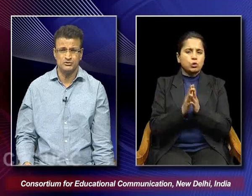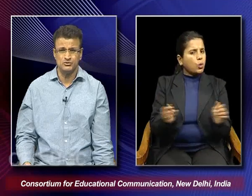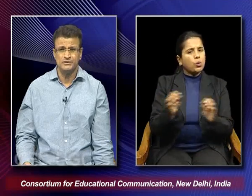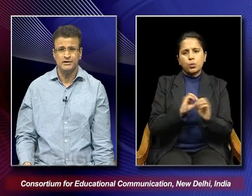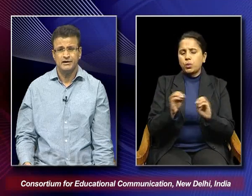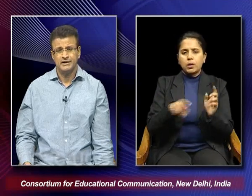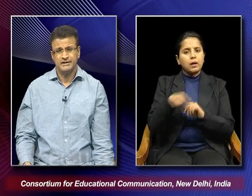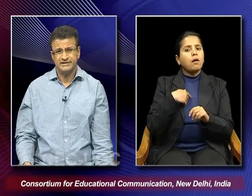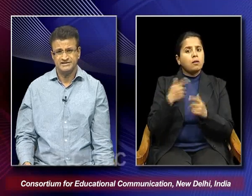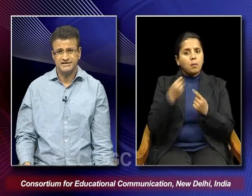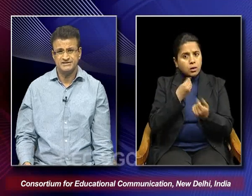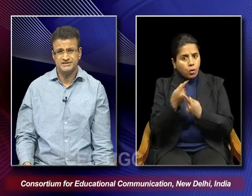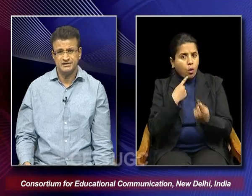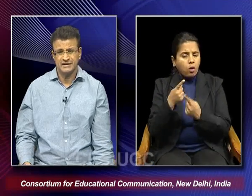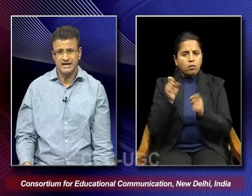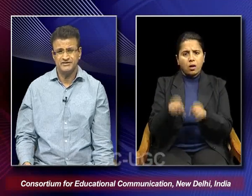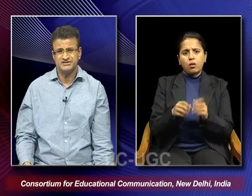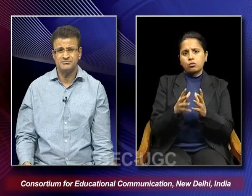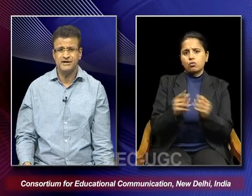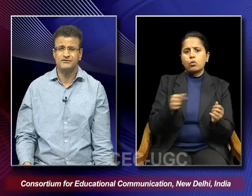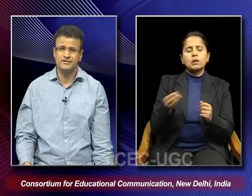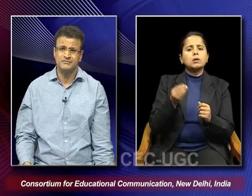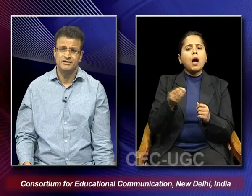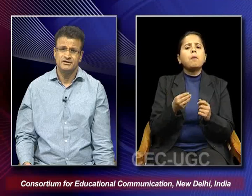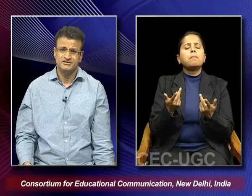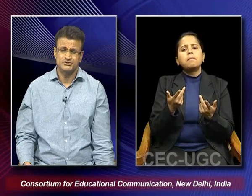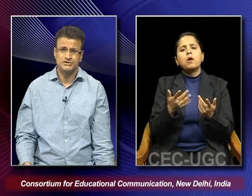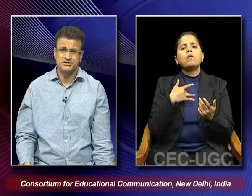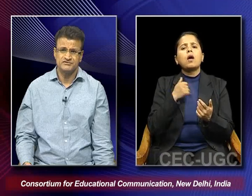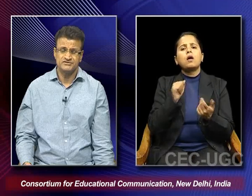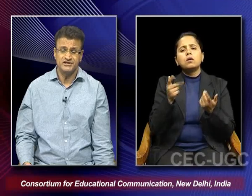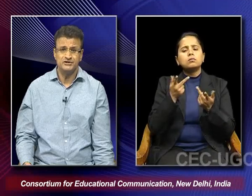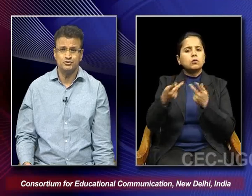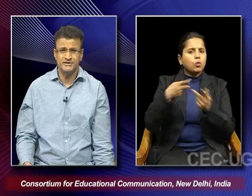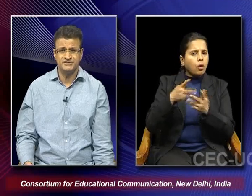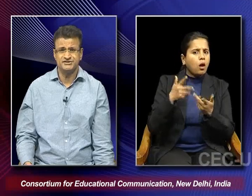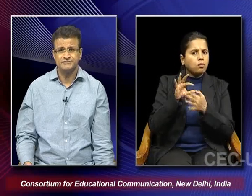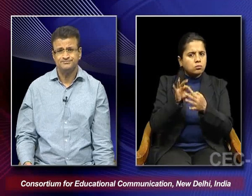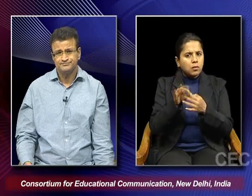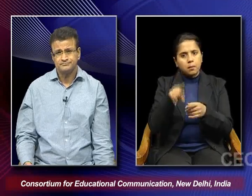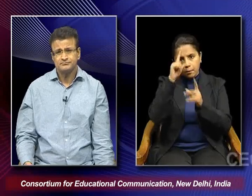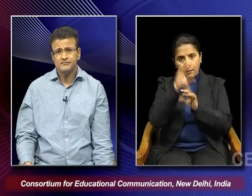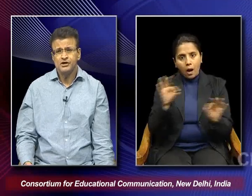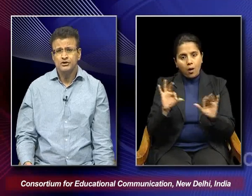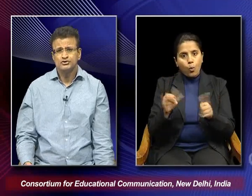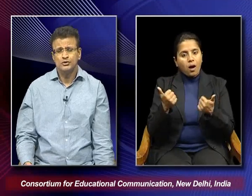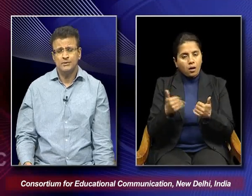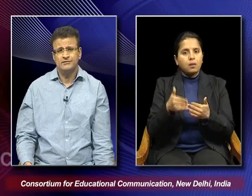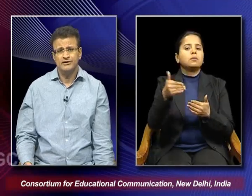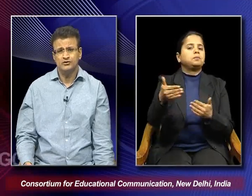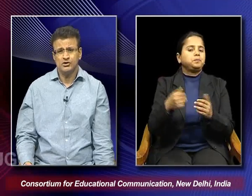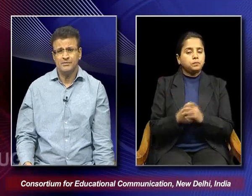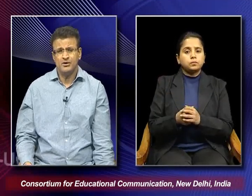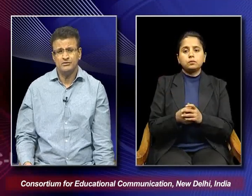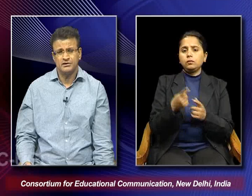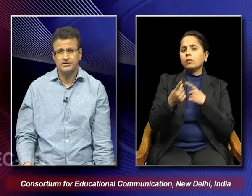able to in that sense arrive at some kind of a situation which will lead to peace. So when